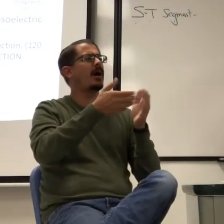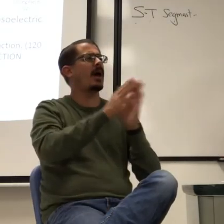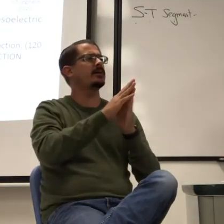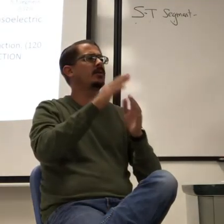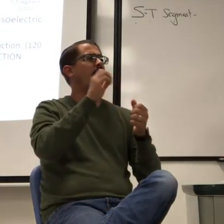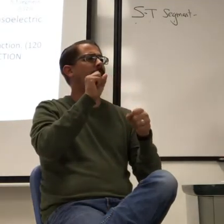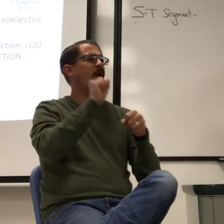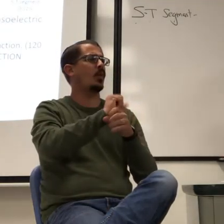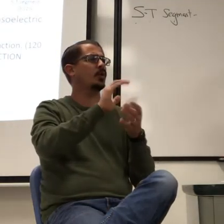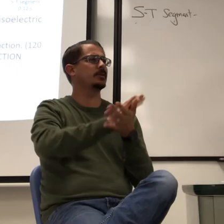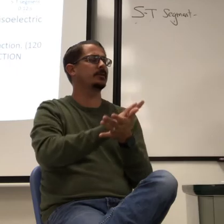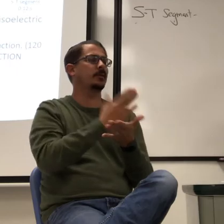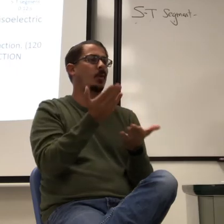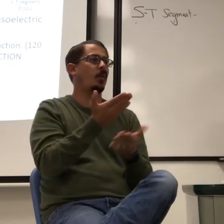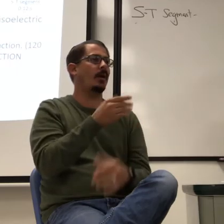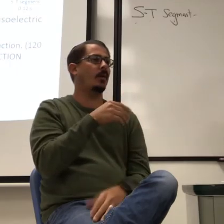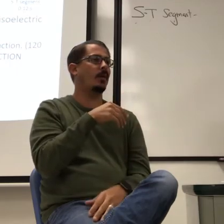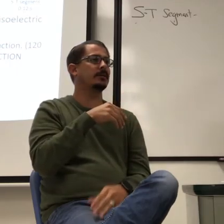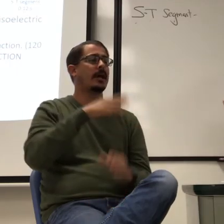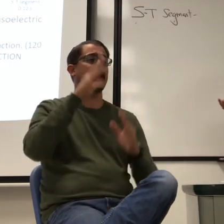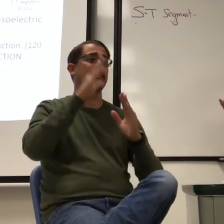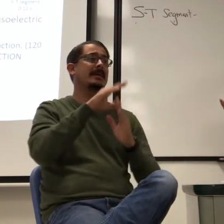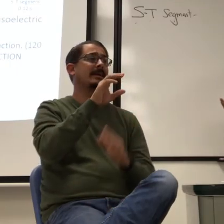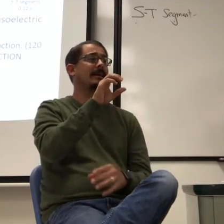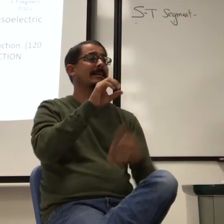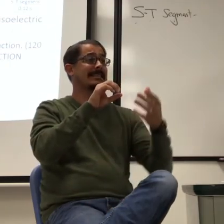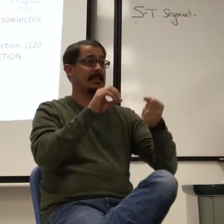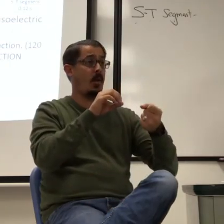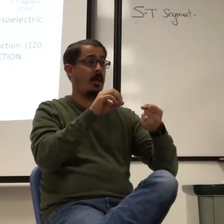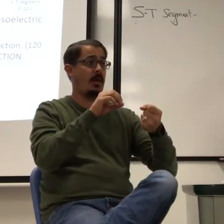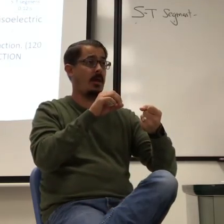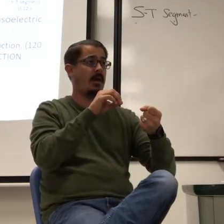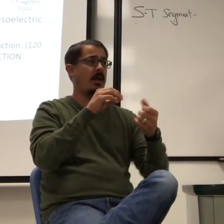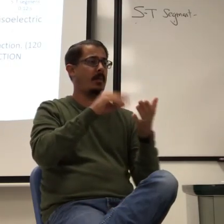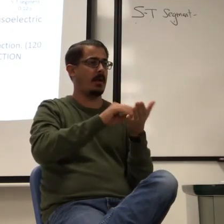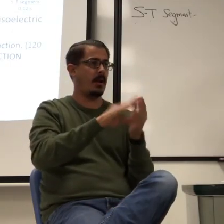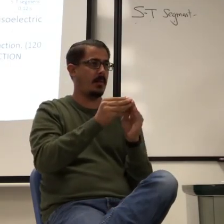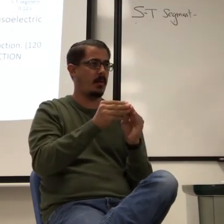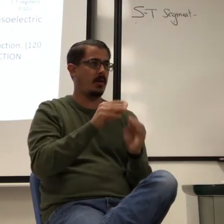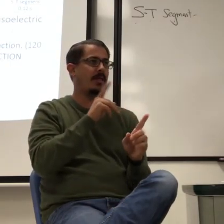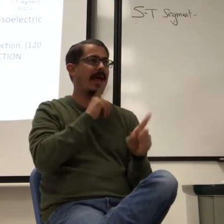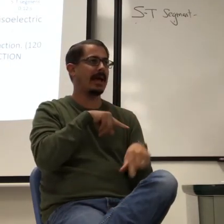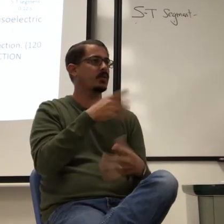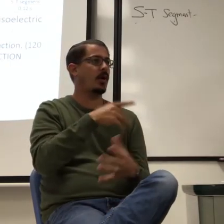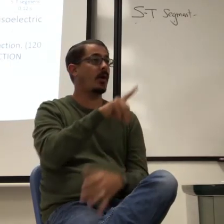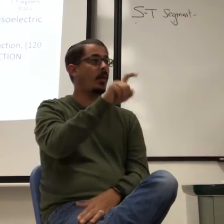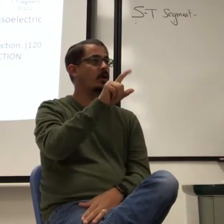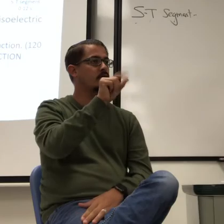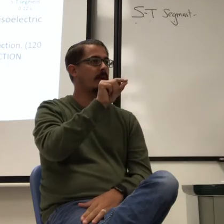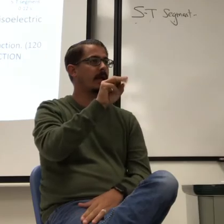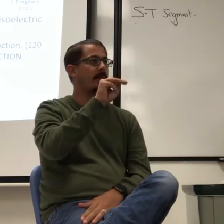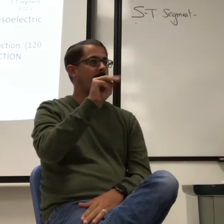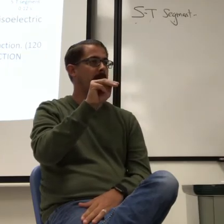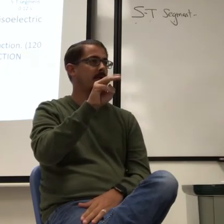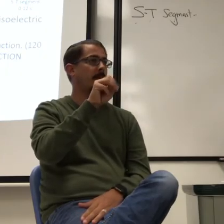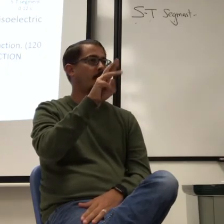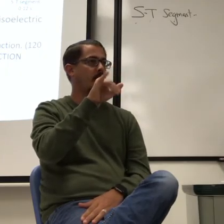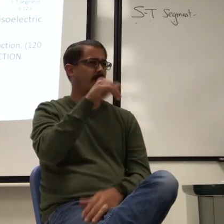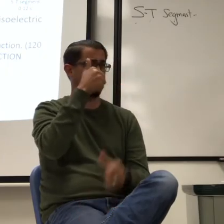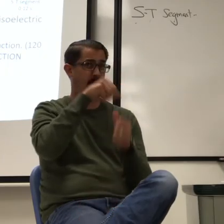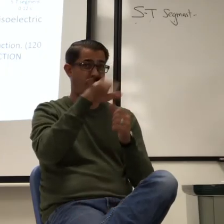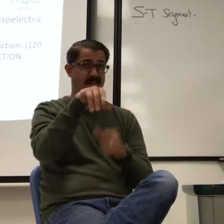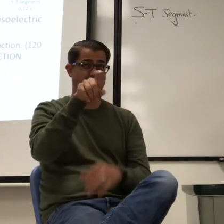worksheet, like what was the peak systole? And I had to put a number to it. The answer was 120 millimeters of mercury. Remember putting